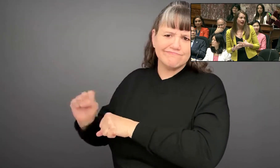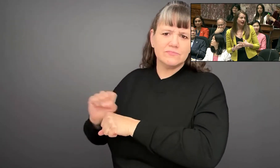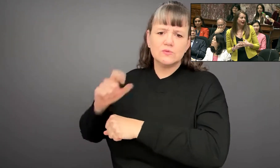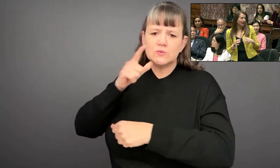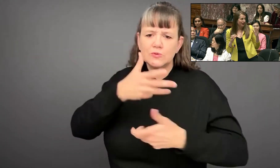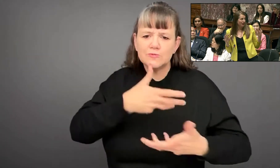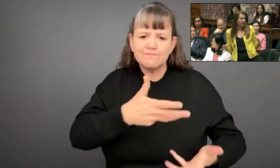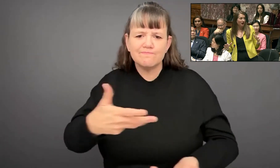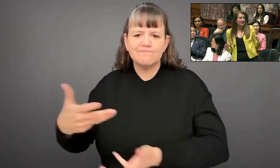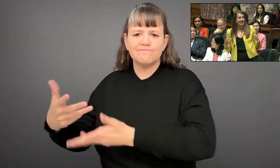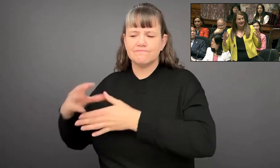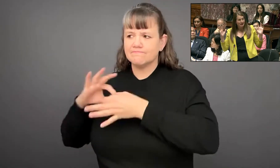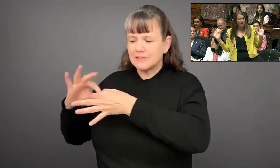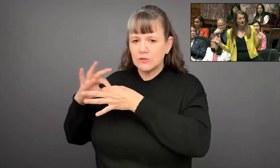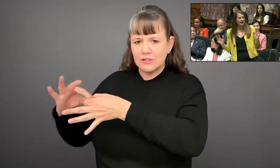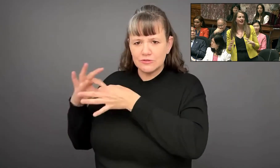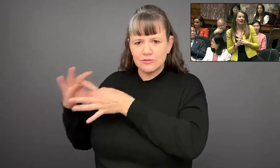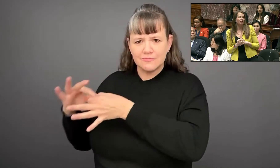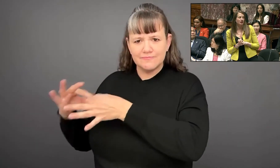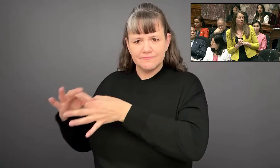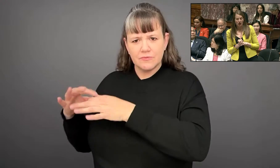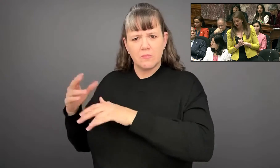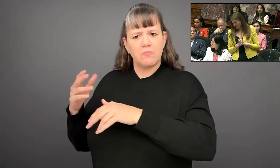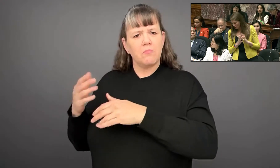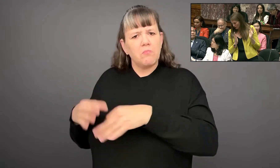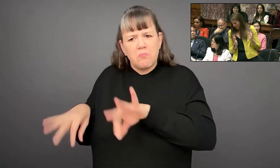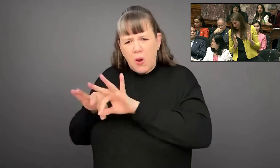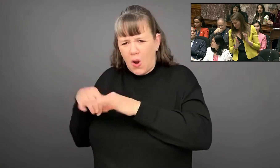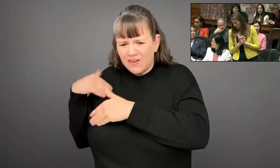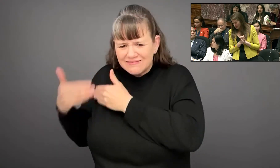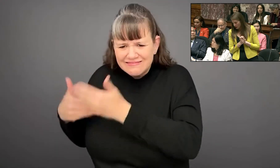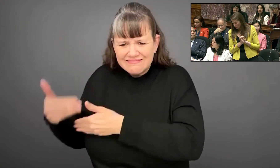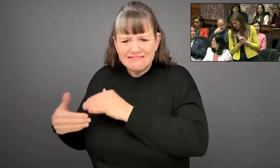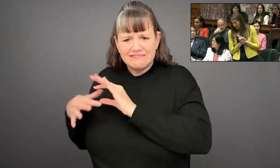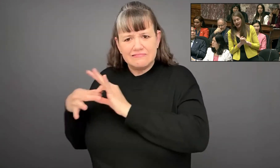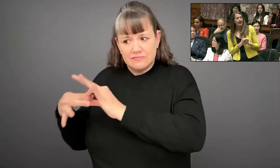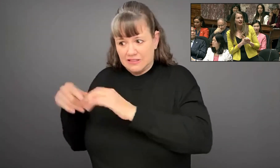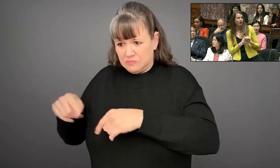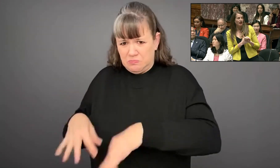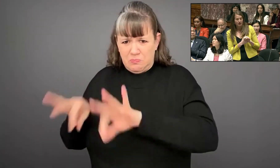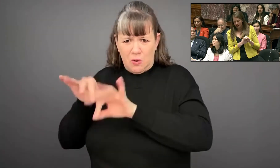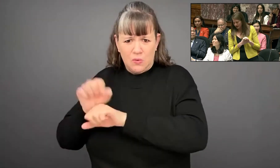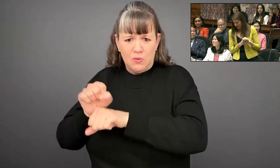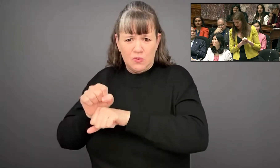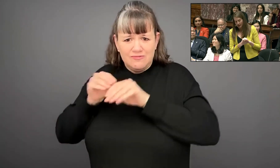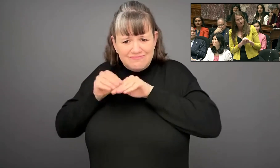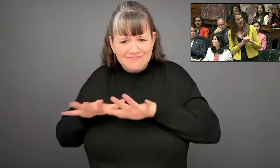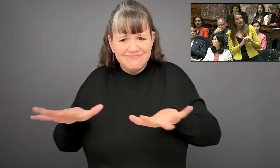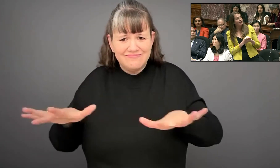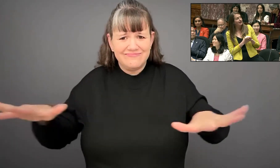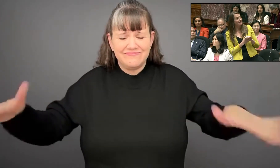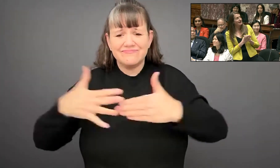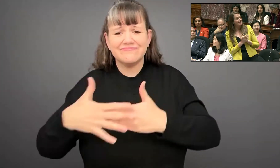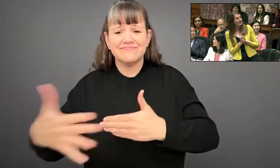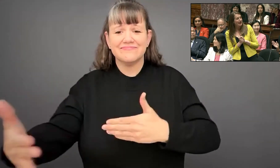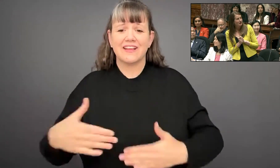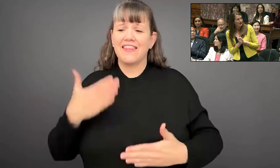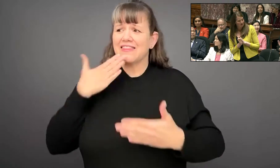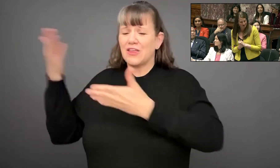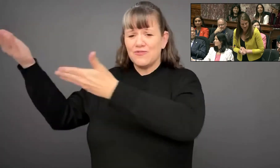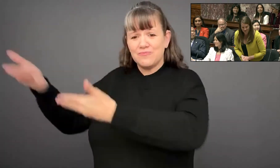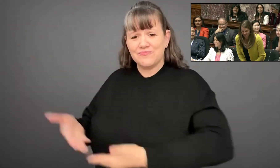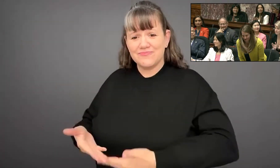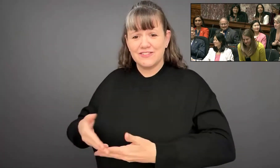work across this building and far beyond. So will the House please join me in thanking and welcoming Tyler and Bella into this